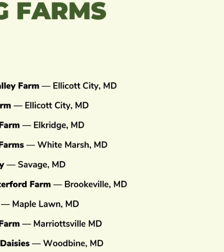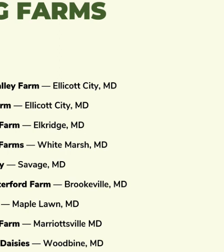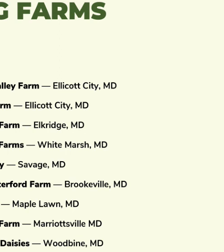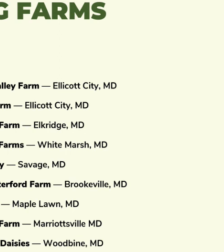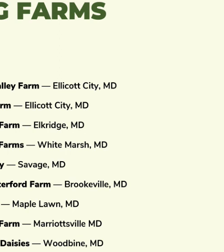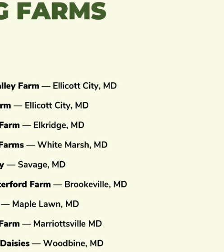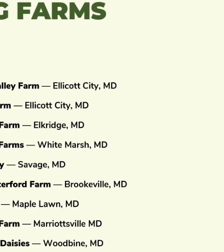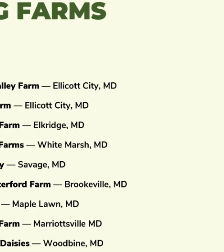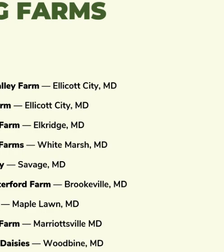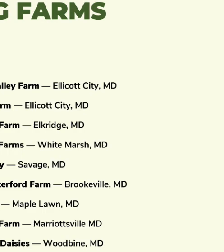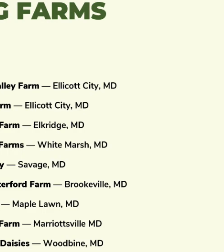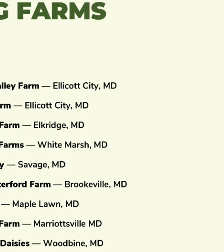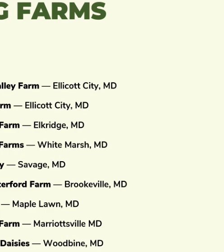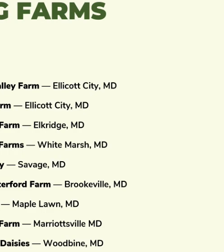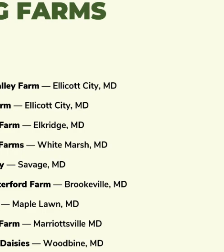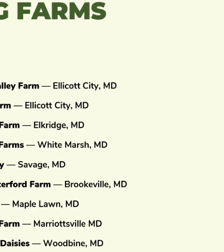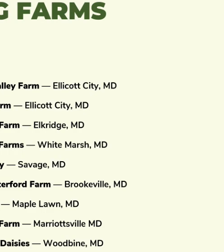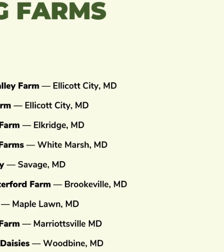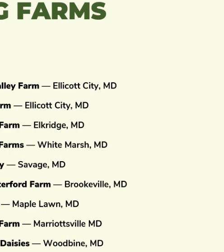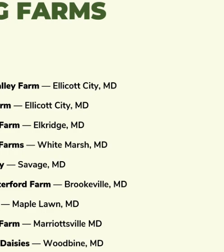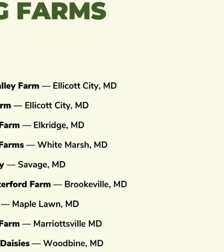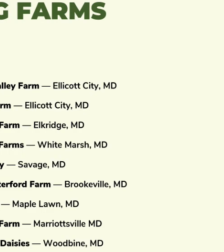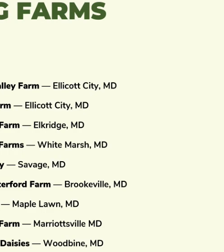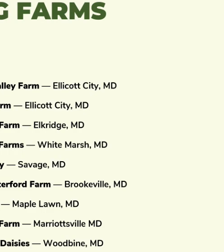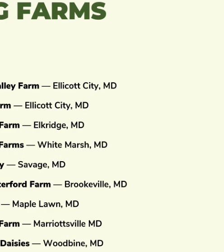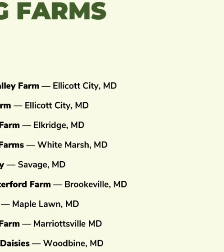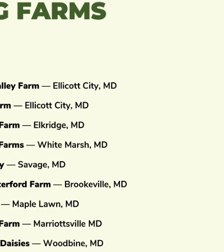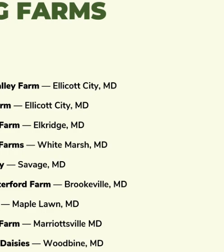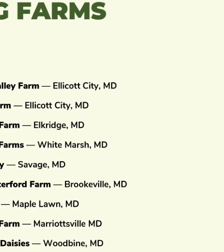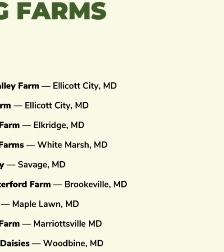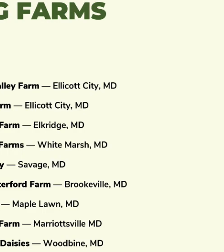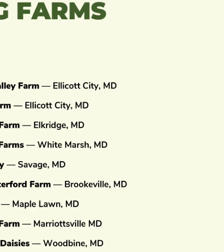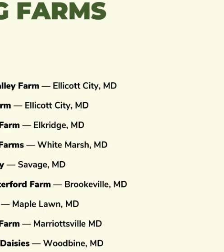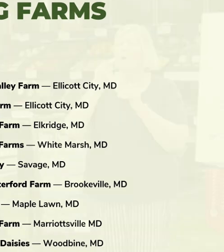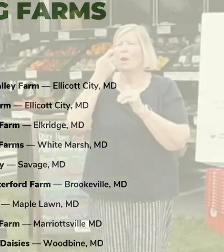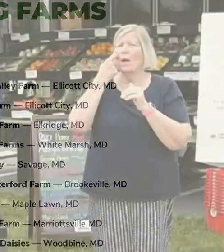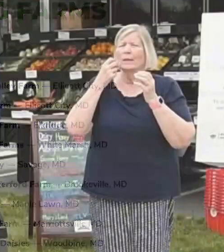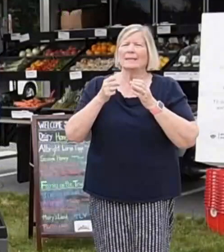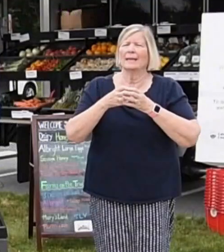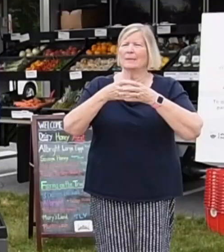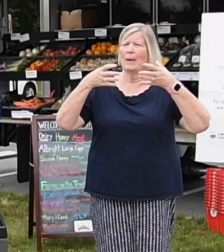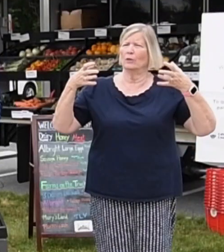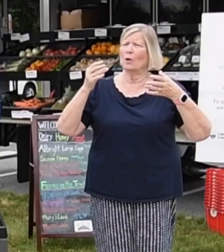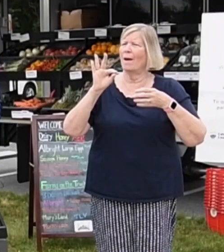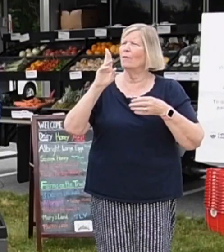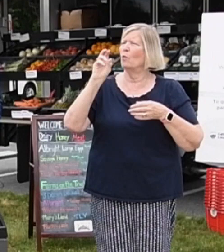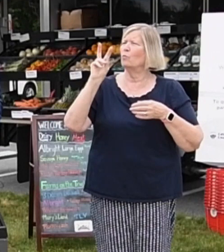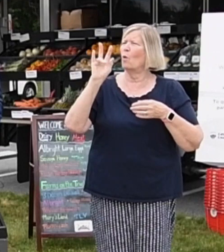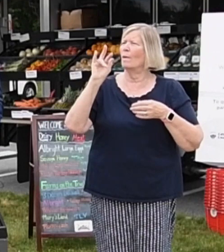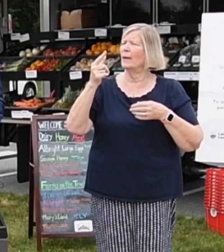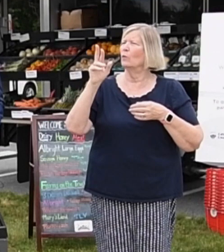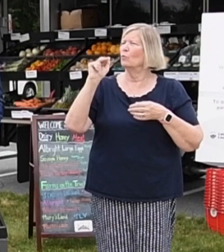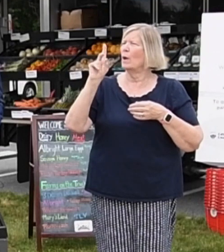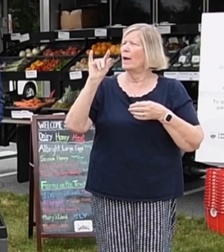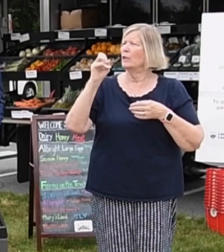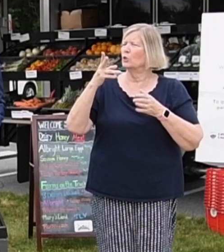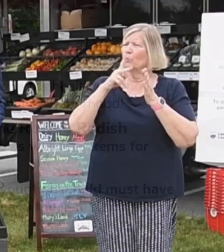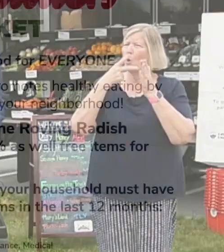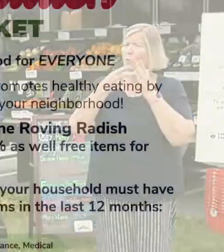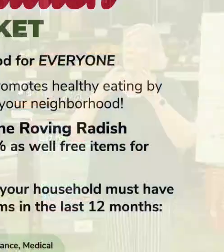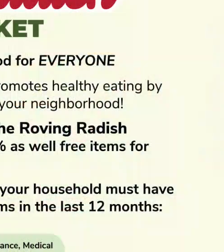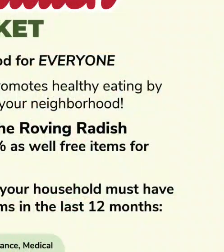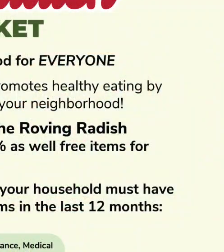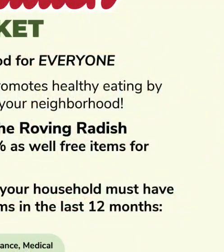Today, we're excited to unveil our latest expansion of the Roving Radish program, the